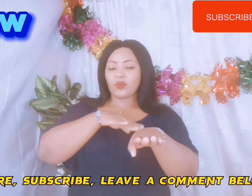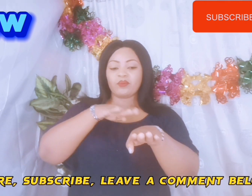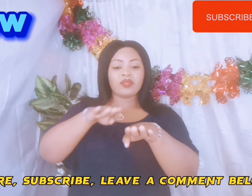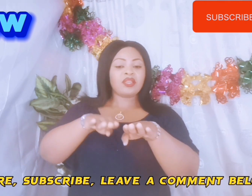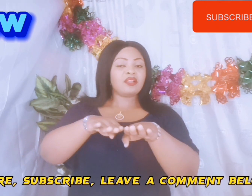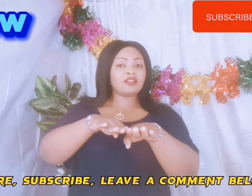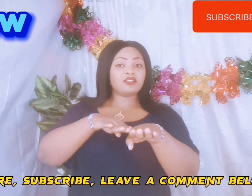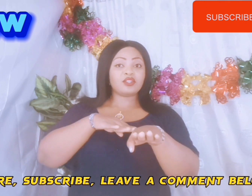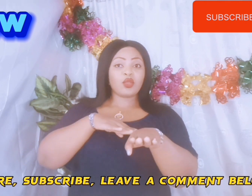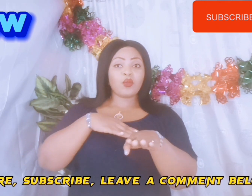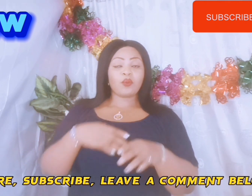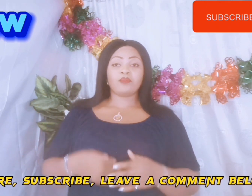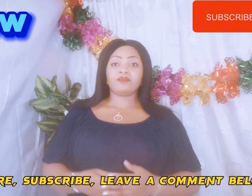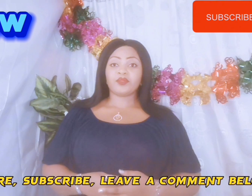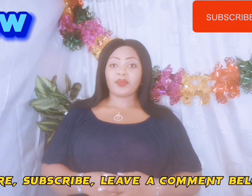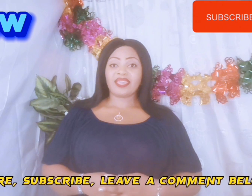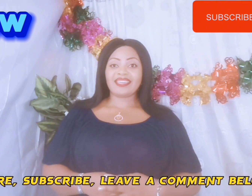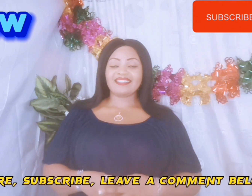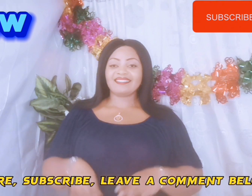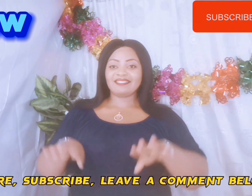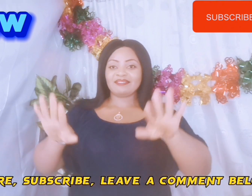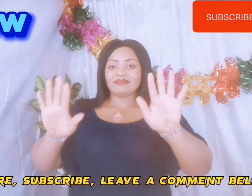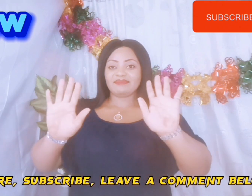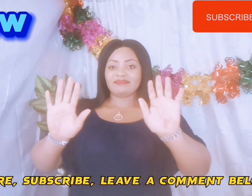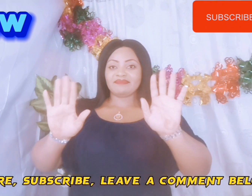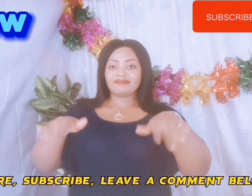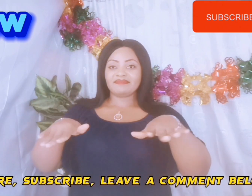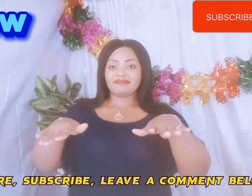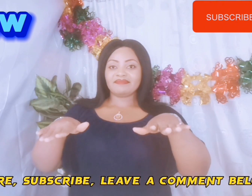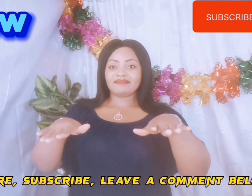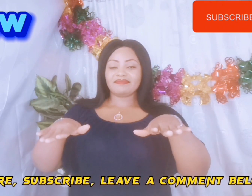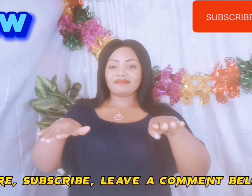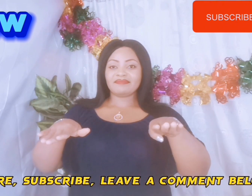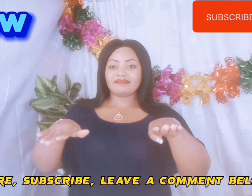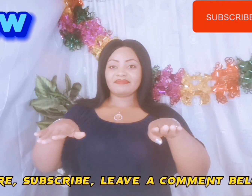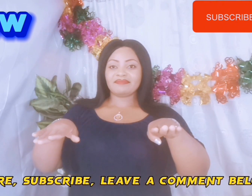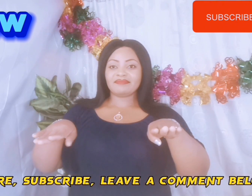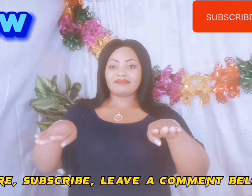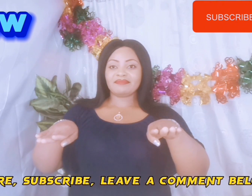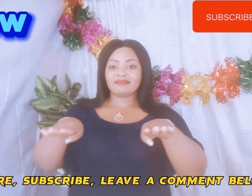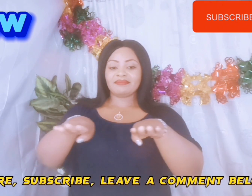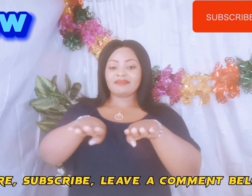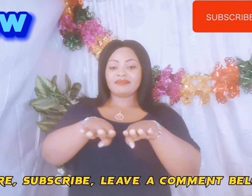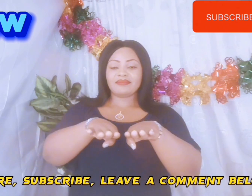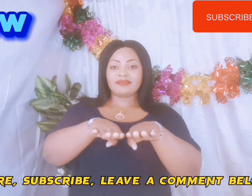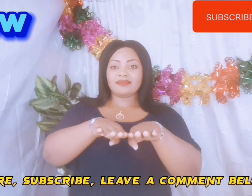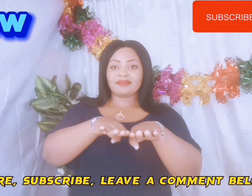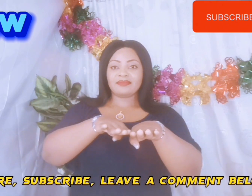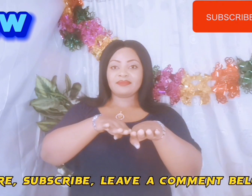Okay? Yes. Slow. Yes.